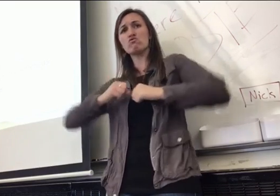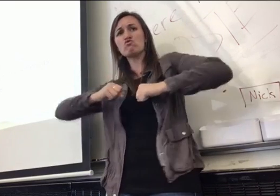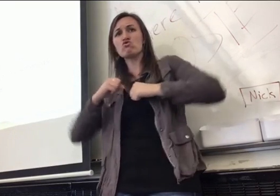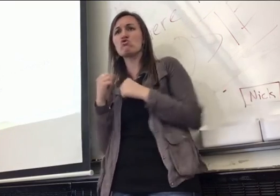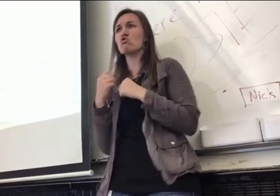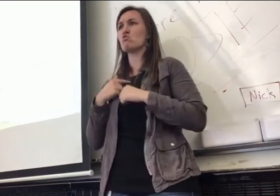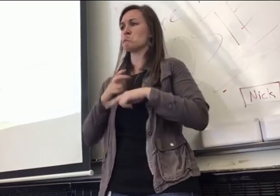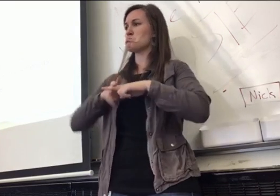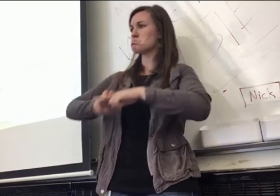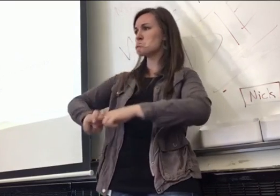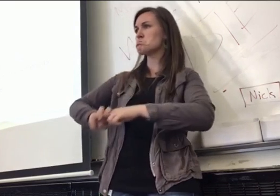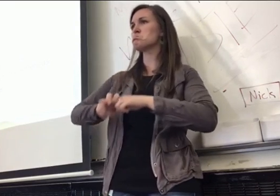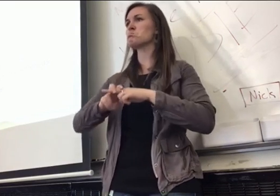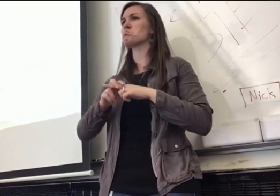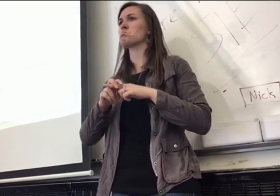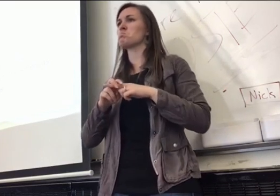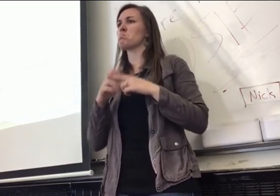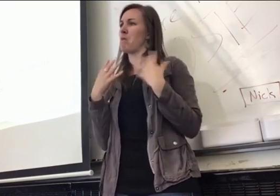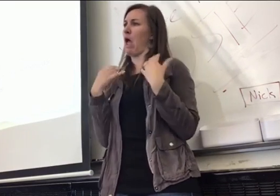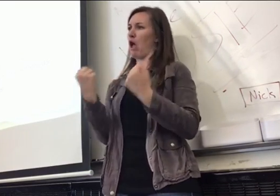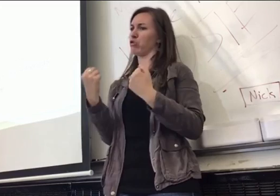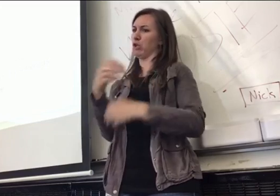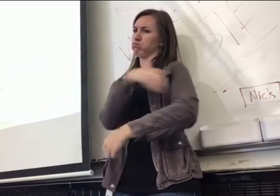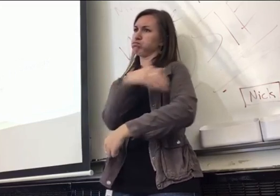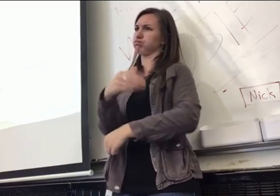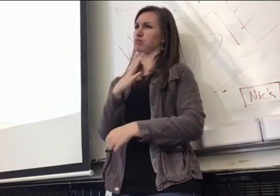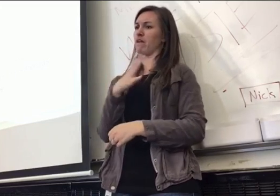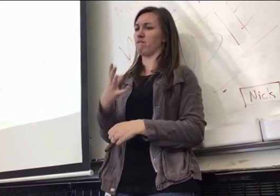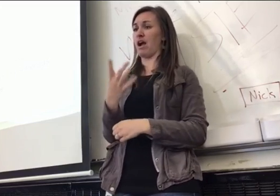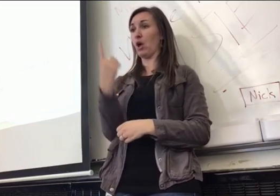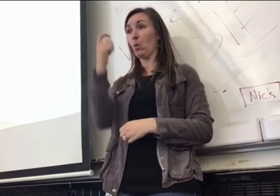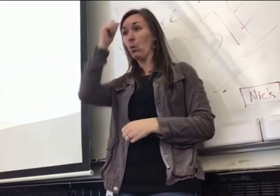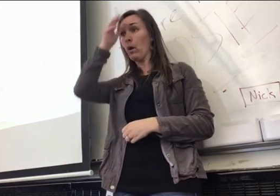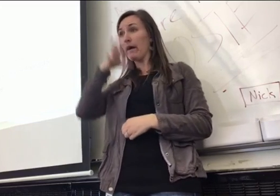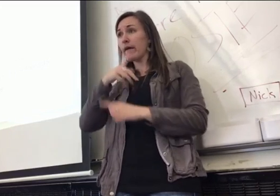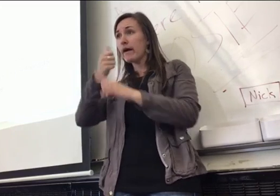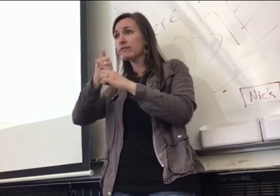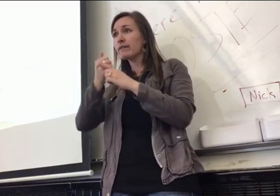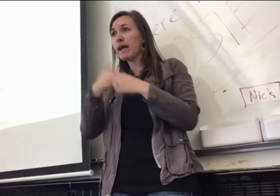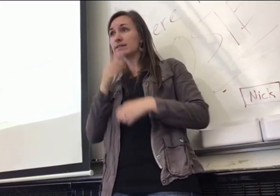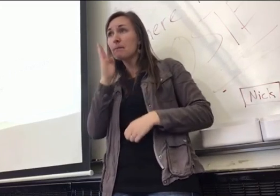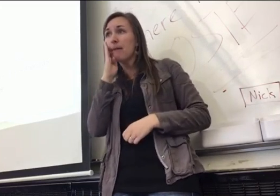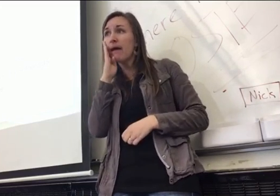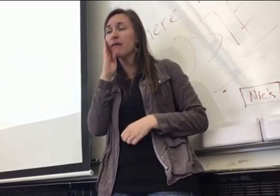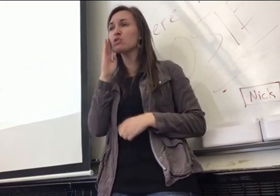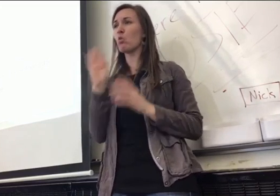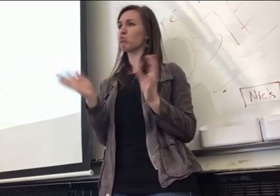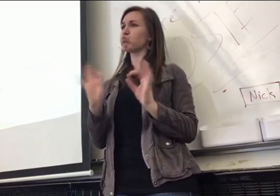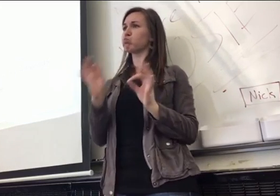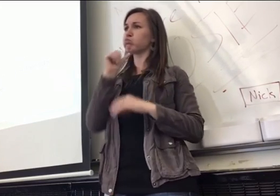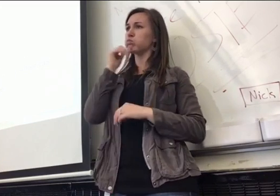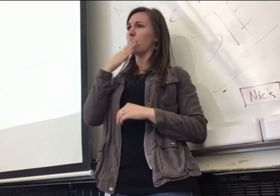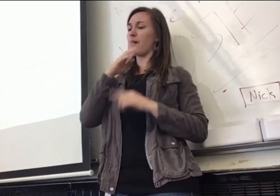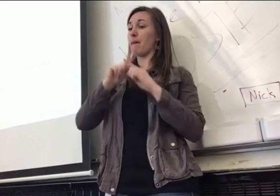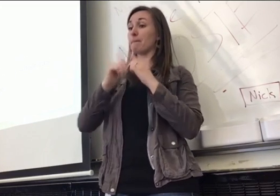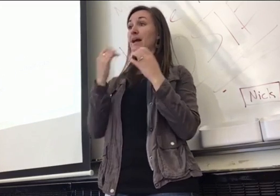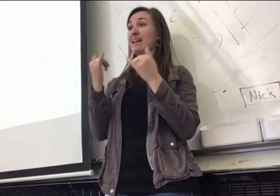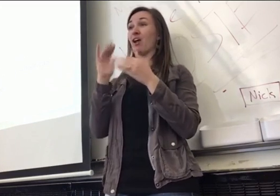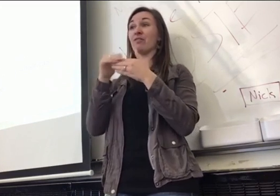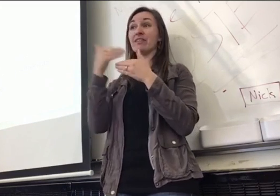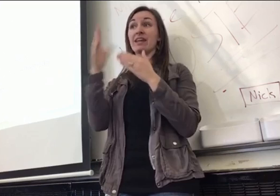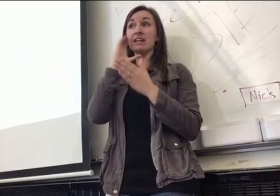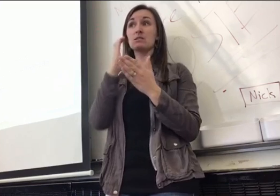out on the ground. You have this guy who's in a bed, right? It's not that bad. But let's look how you really would be